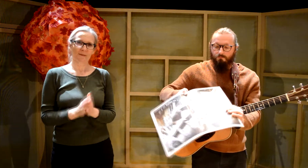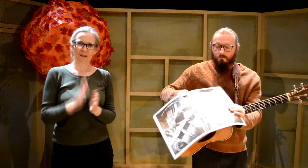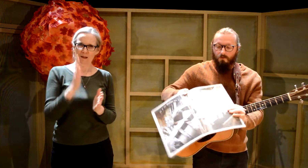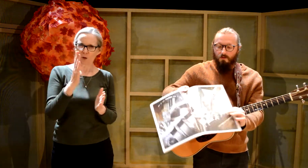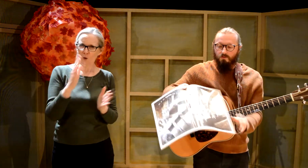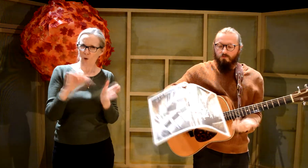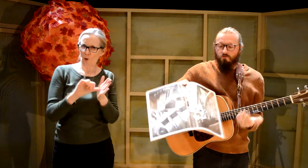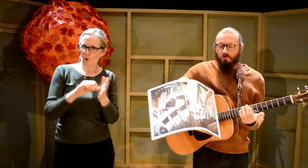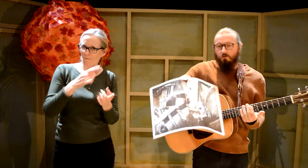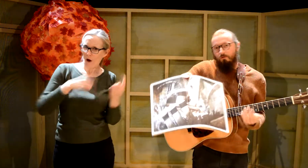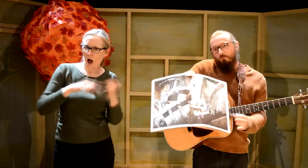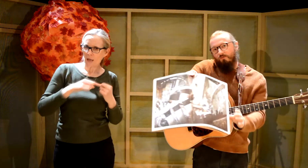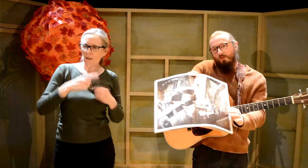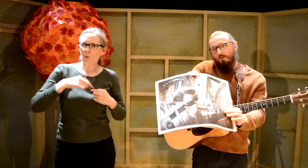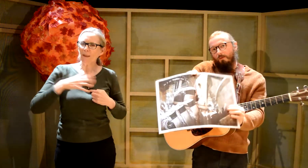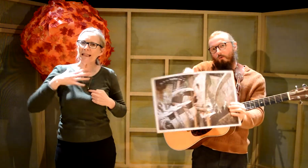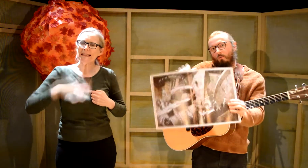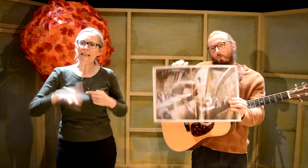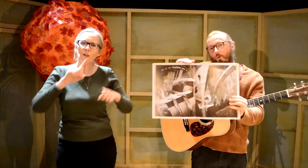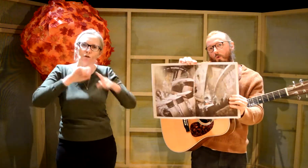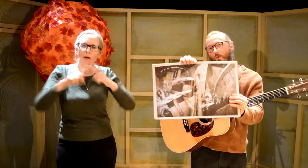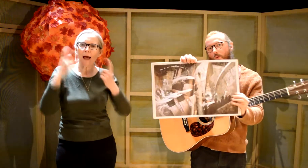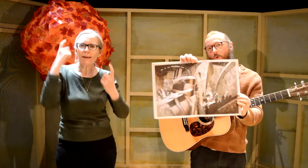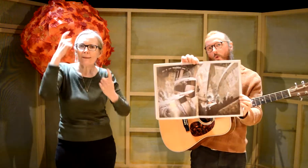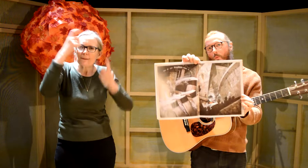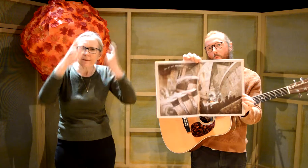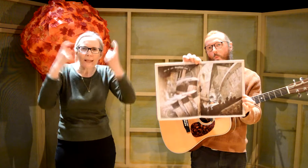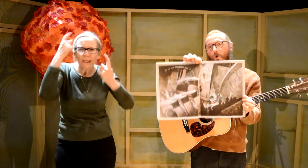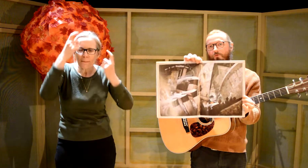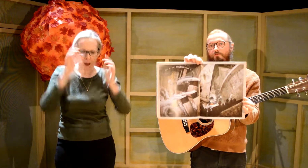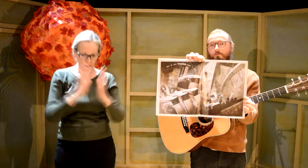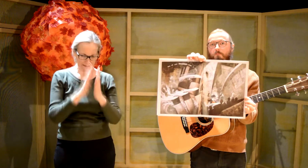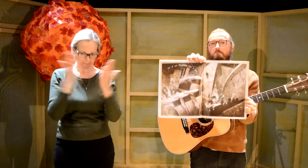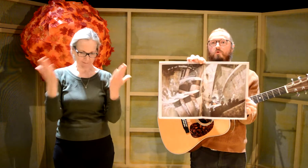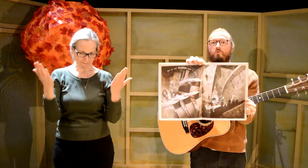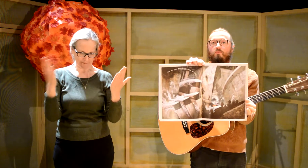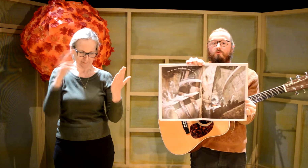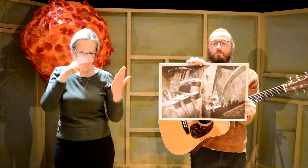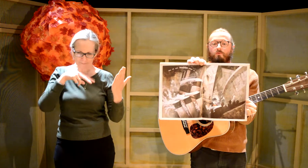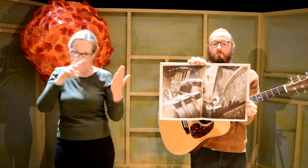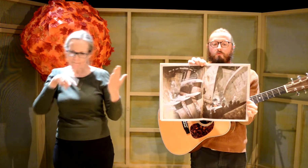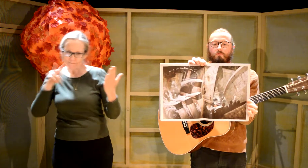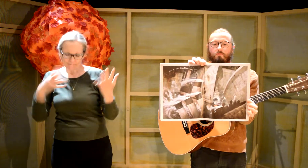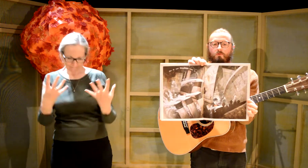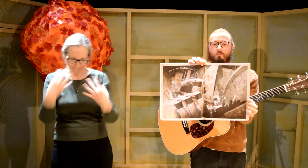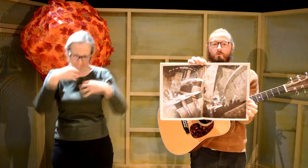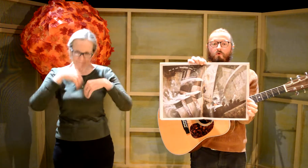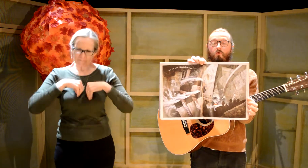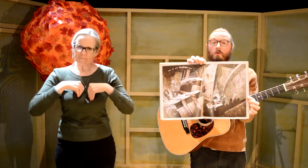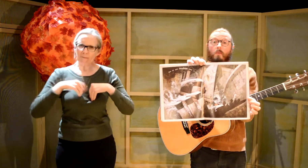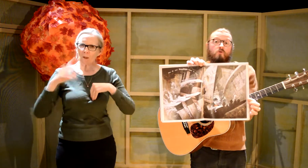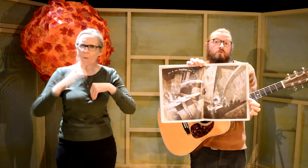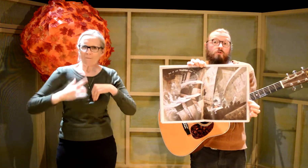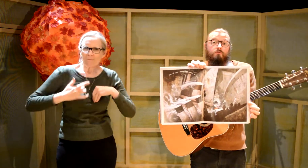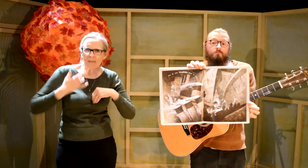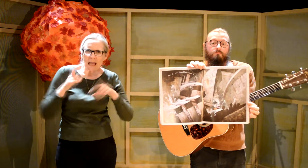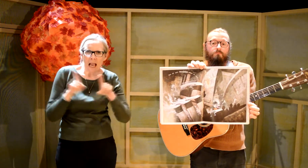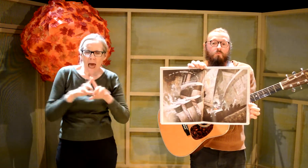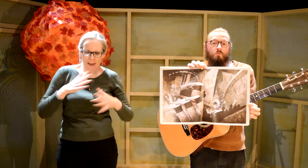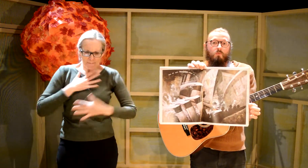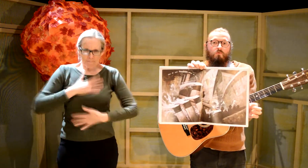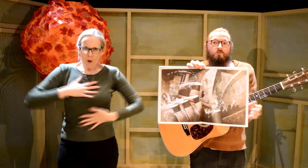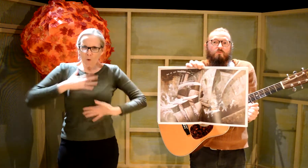challenge is to try and think about what mood or emotion,